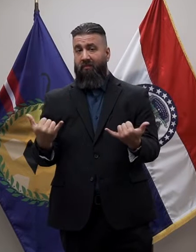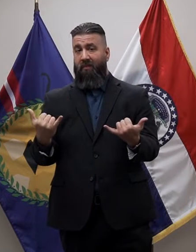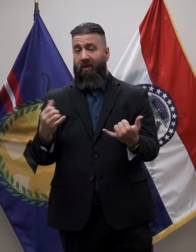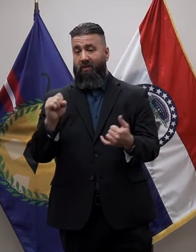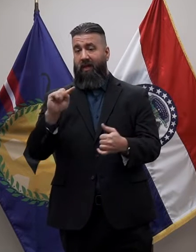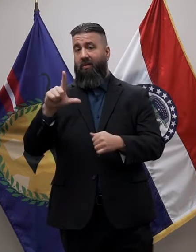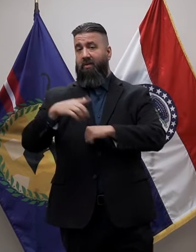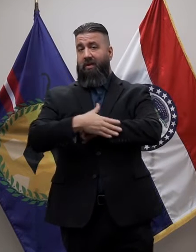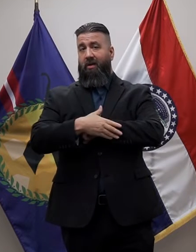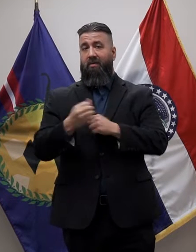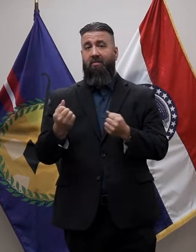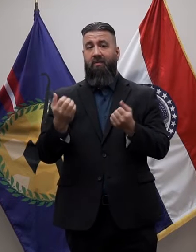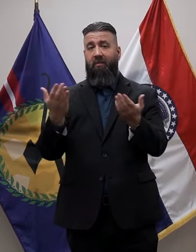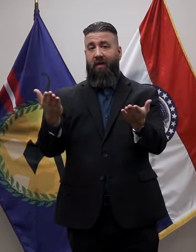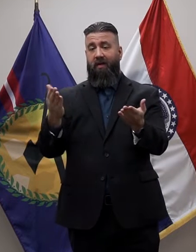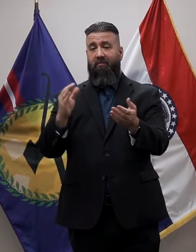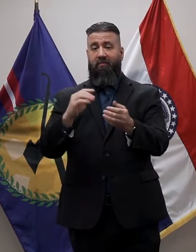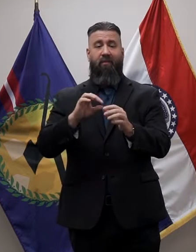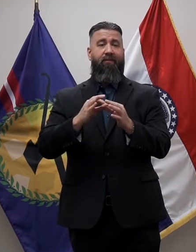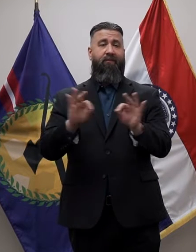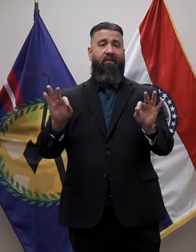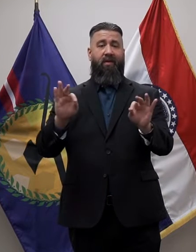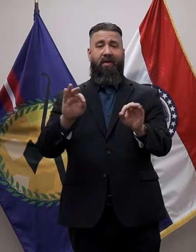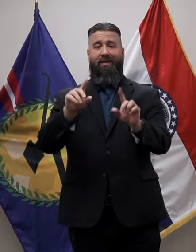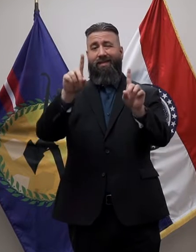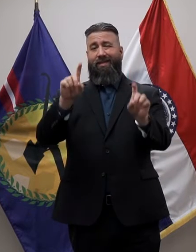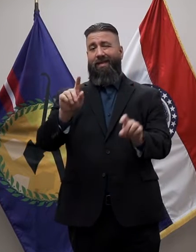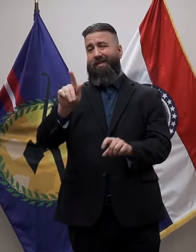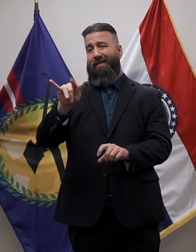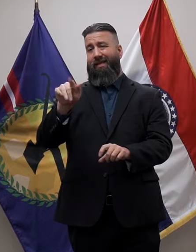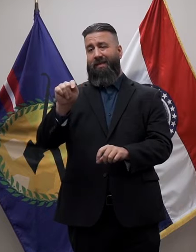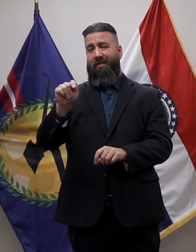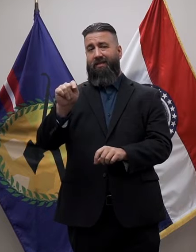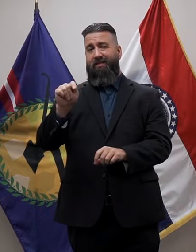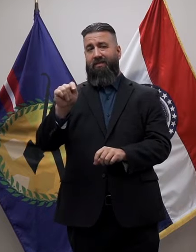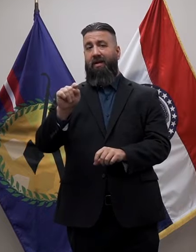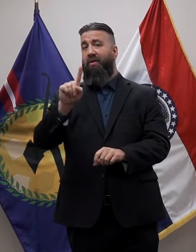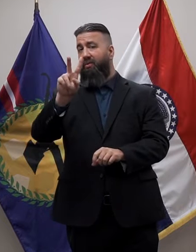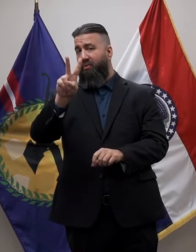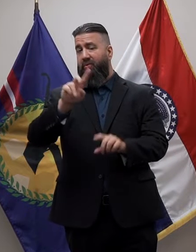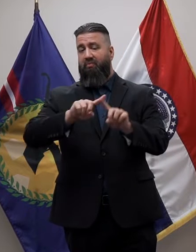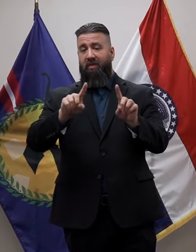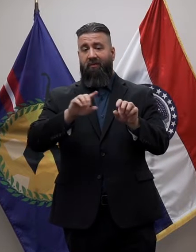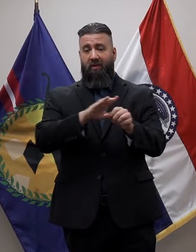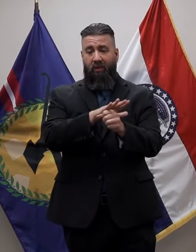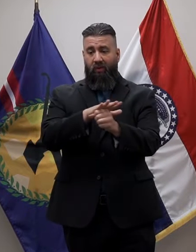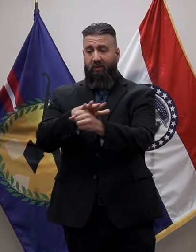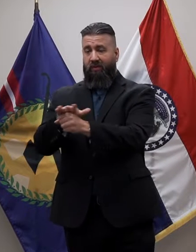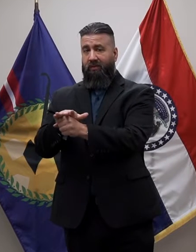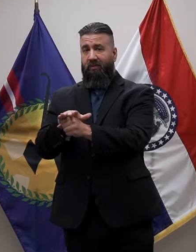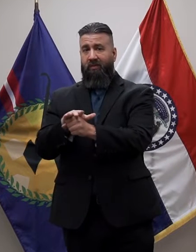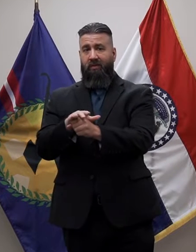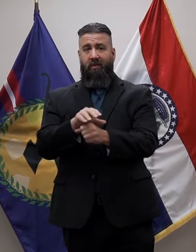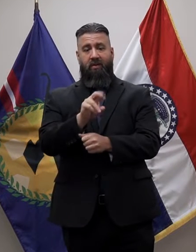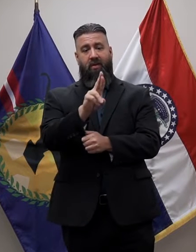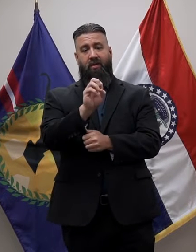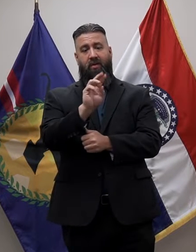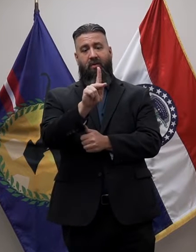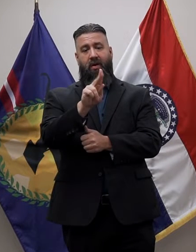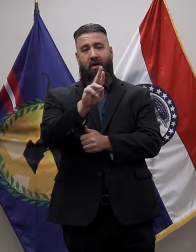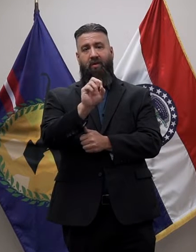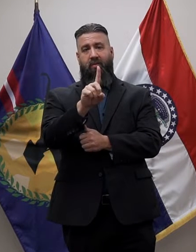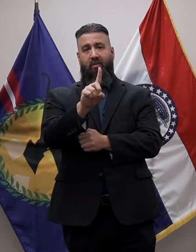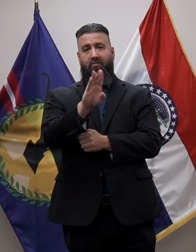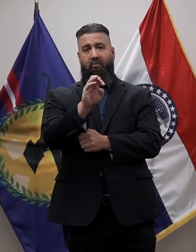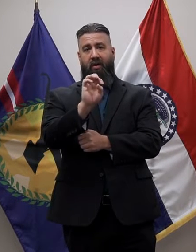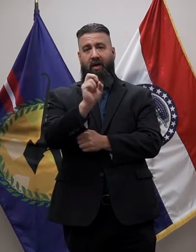2 St. Louis County Library branches. The Rock Road branch is located at 10267 St. Charles Rock